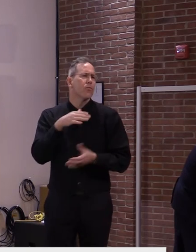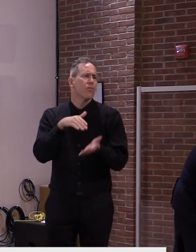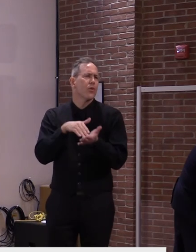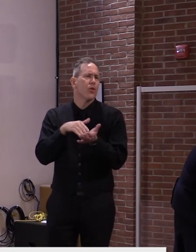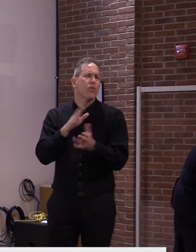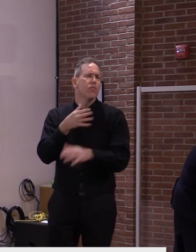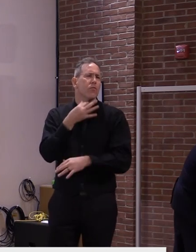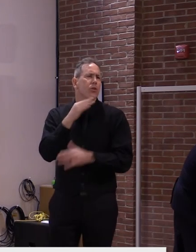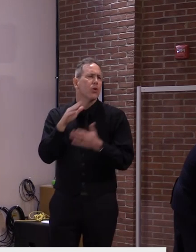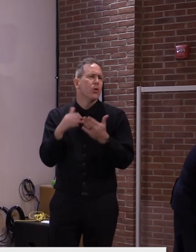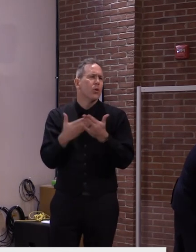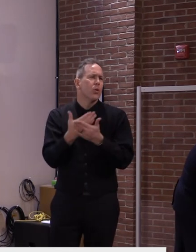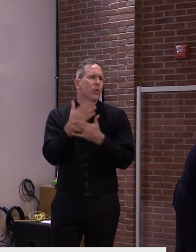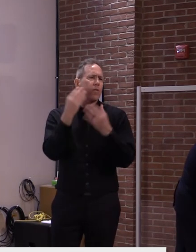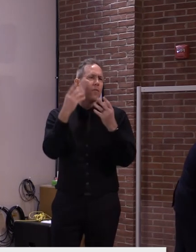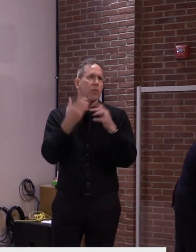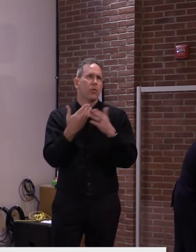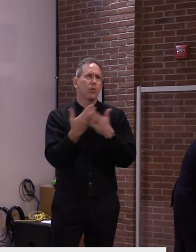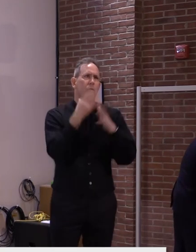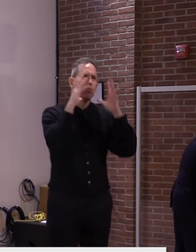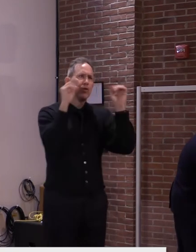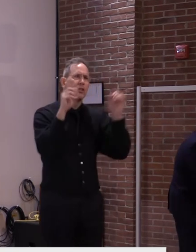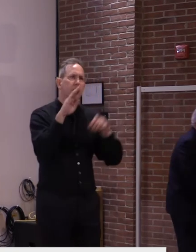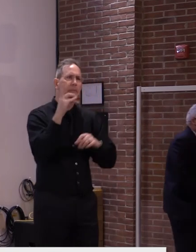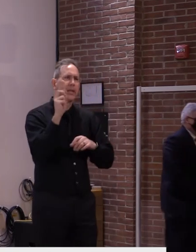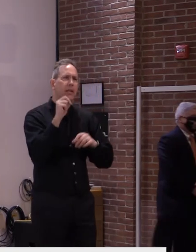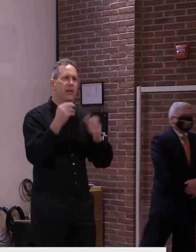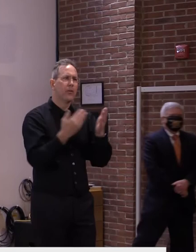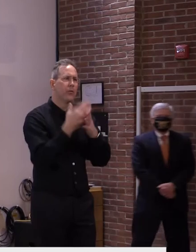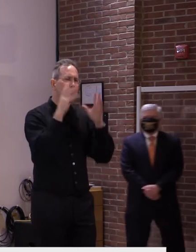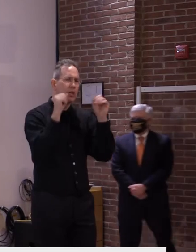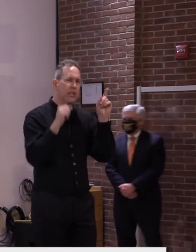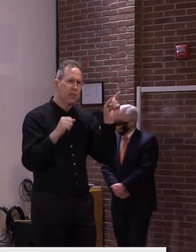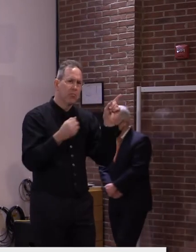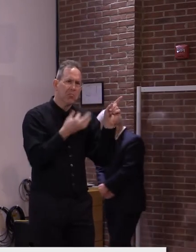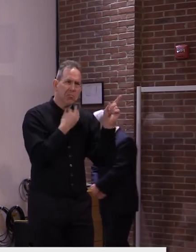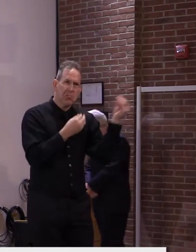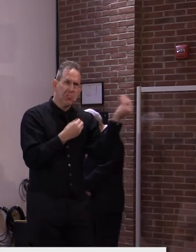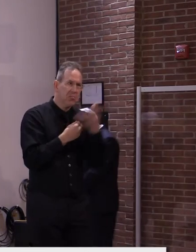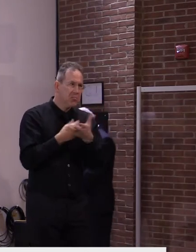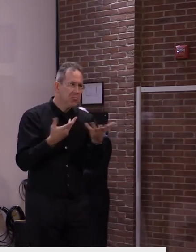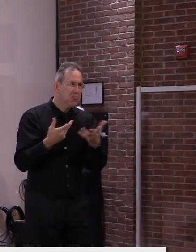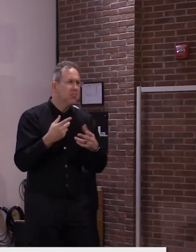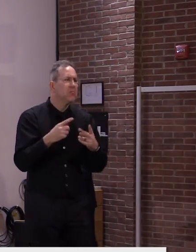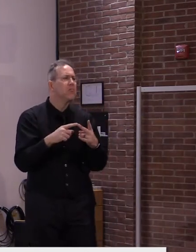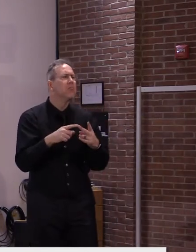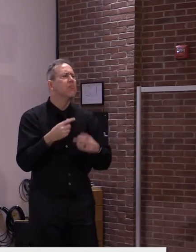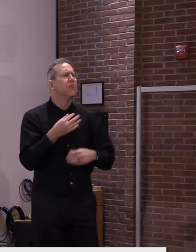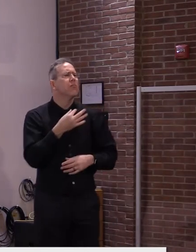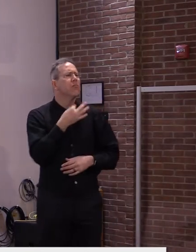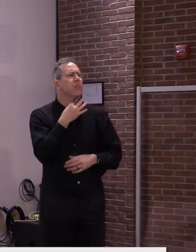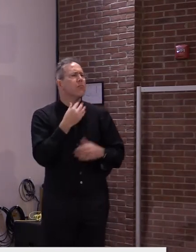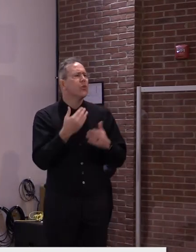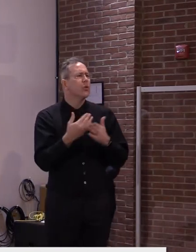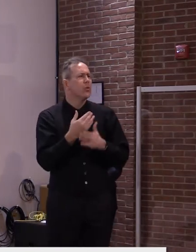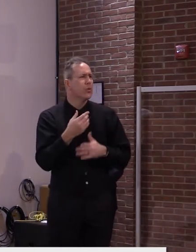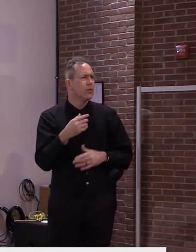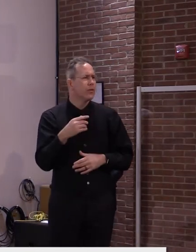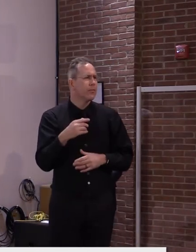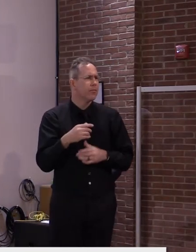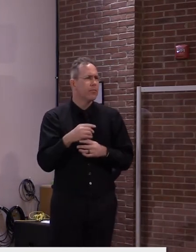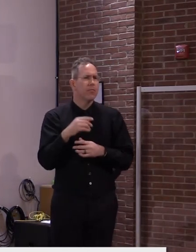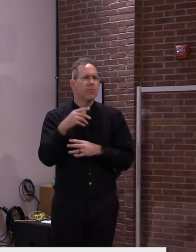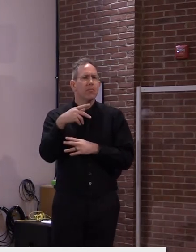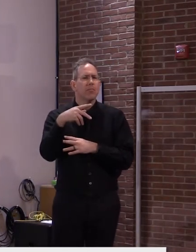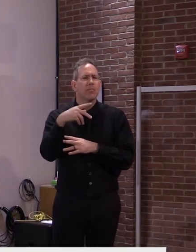or standardizing the PCR cycles? I know our lab ranged from 32 to